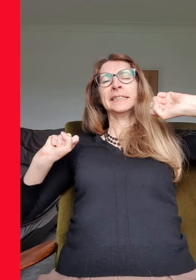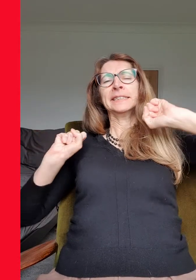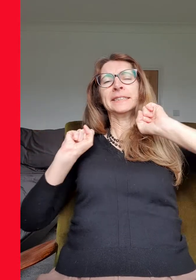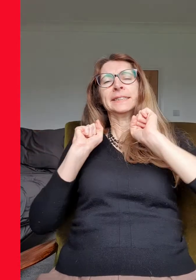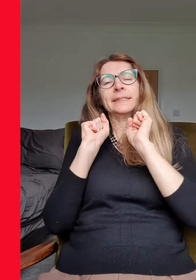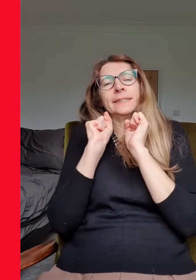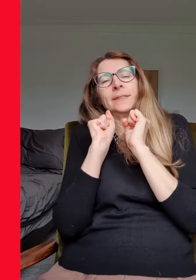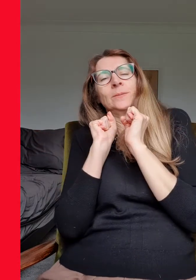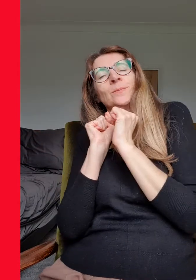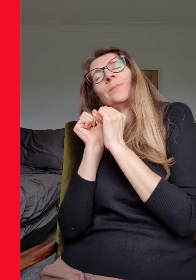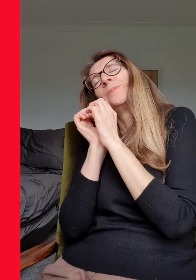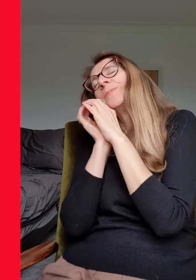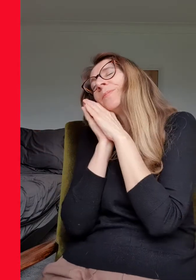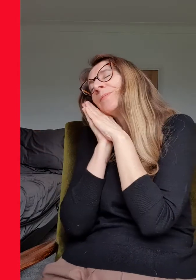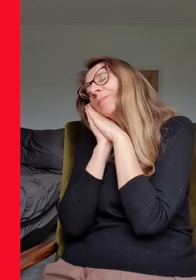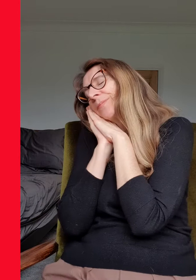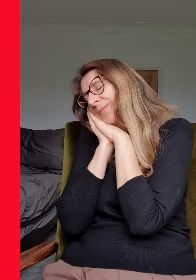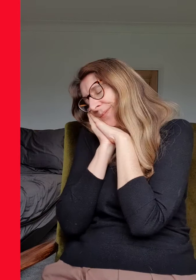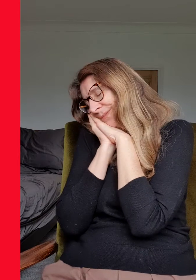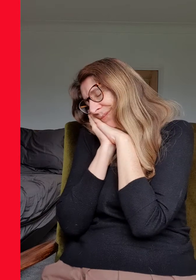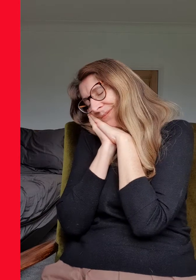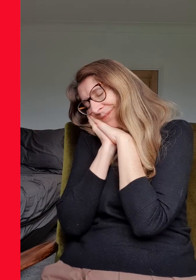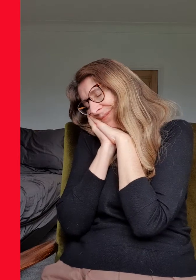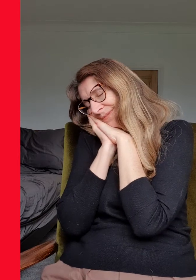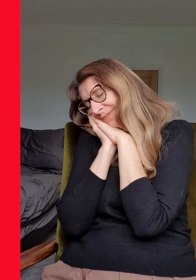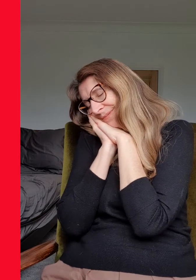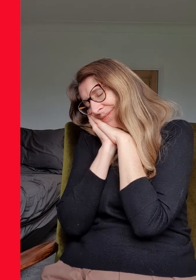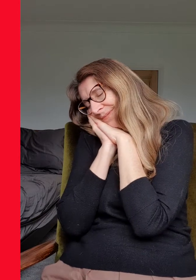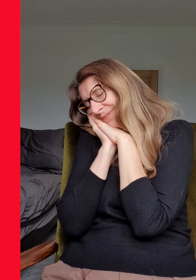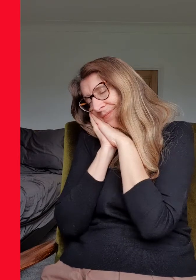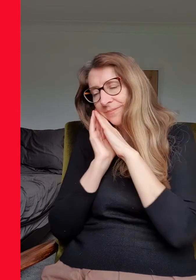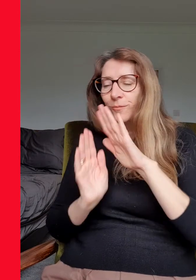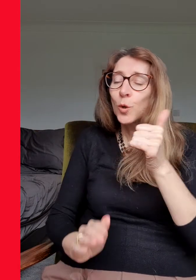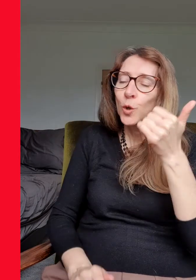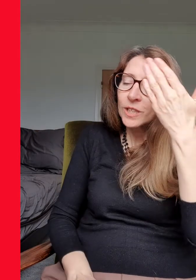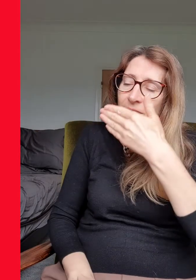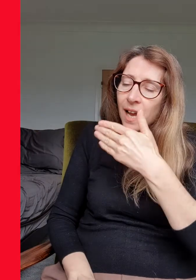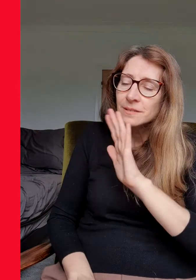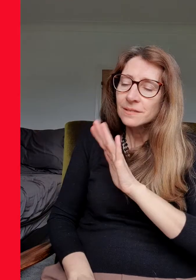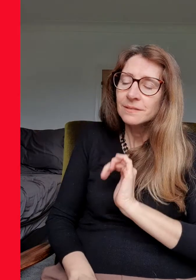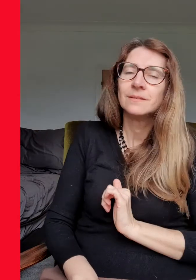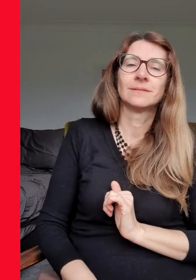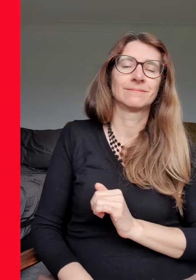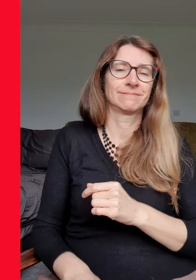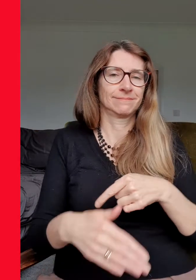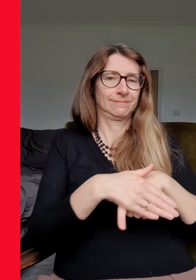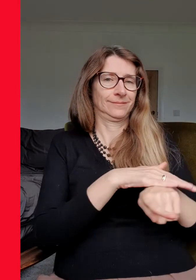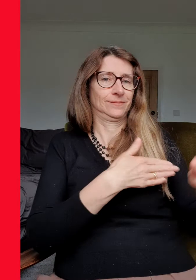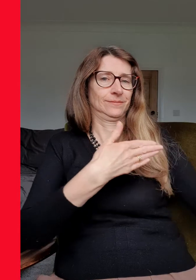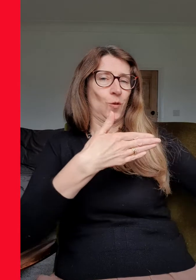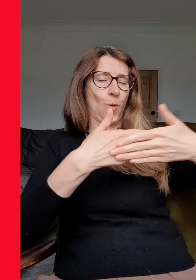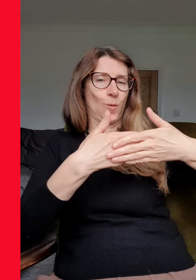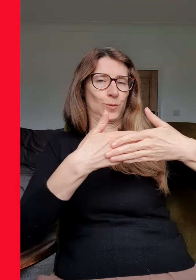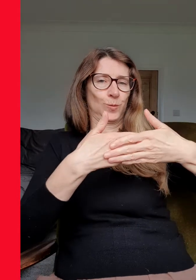yawned, rolled over and closed his eyes. "Good night, Jojo," said Grandpa as